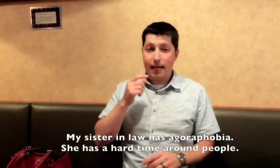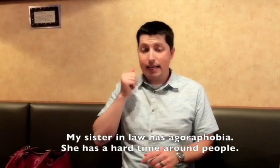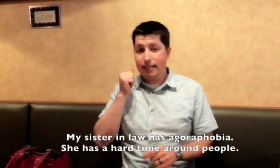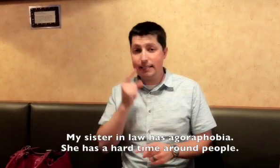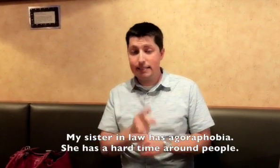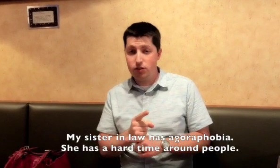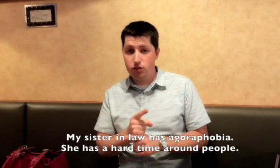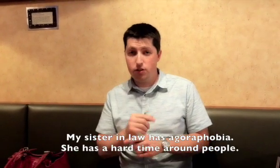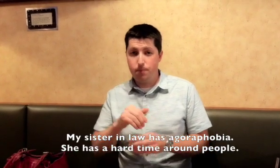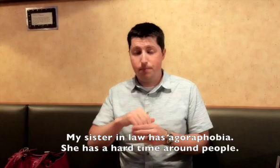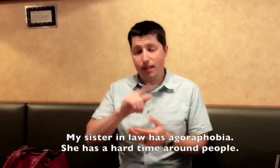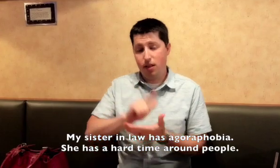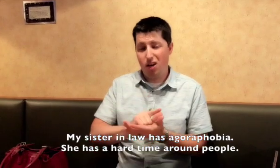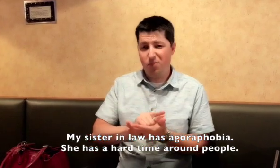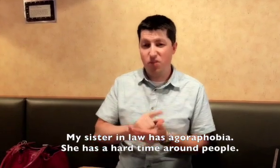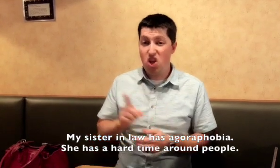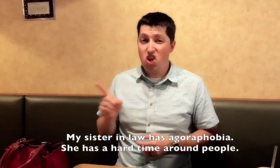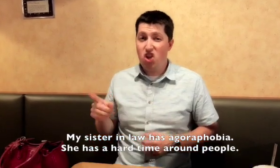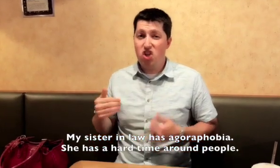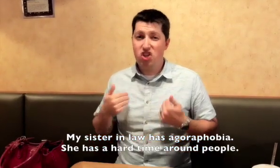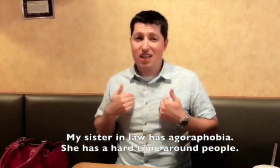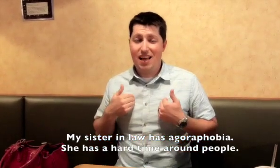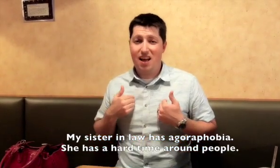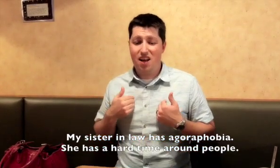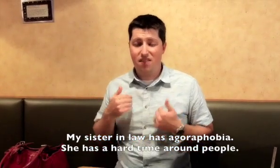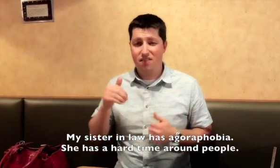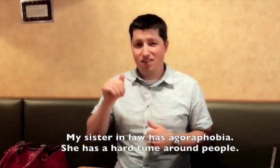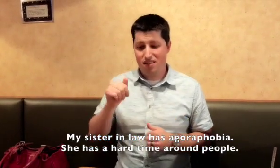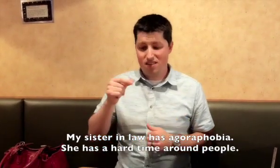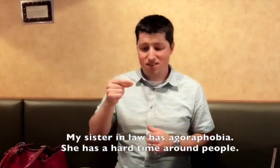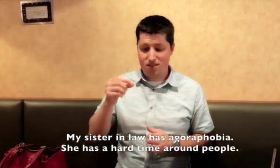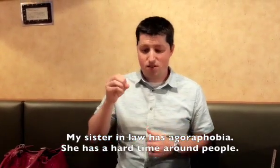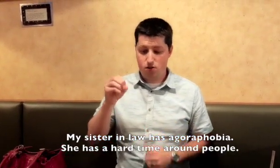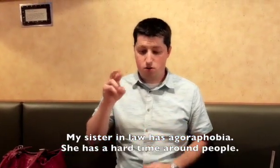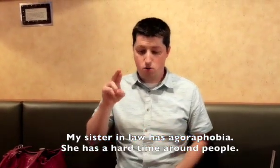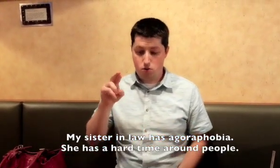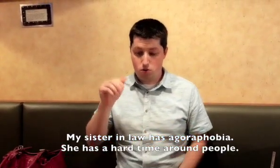My sister-in-law has agoraphobia. She has a hard time around people.